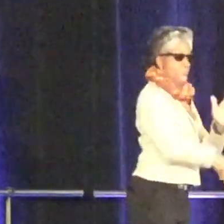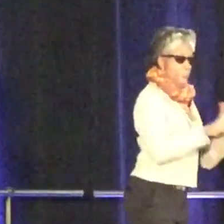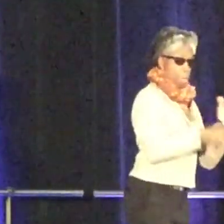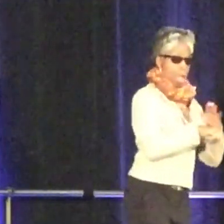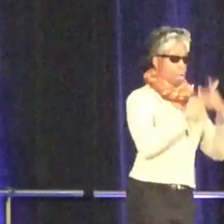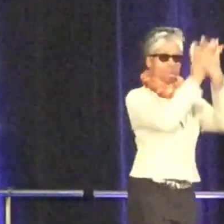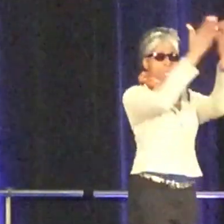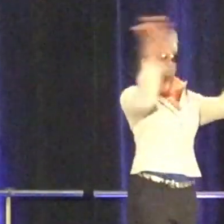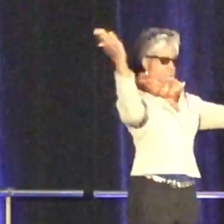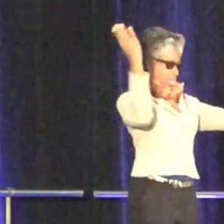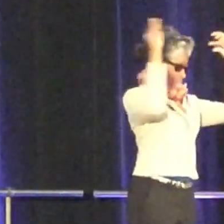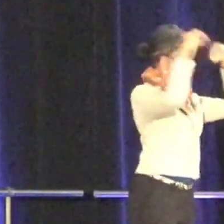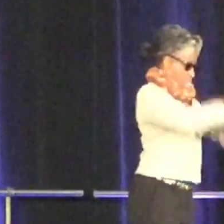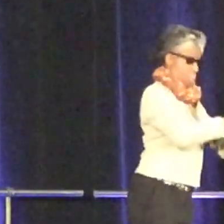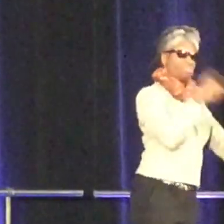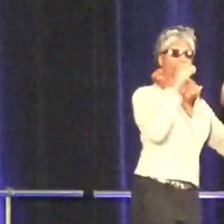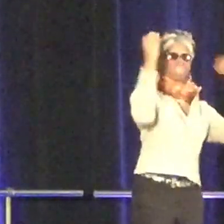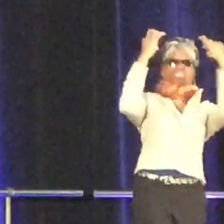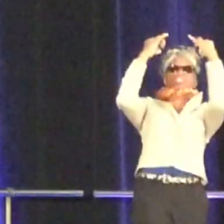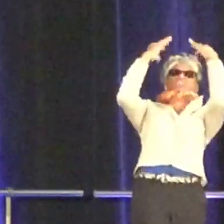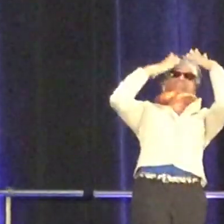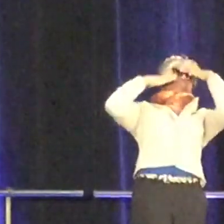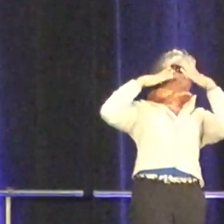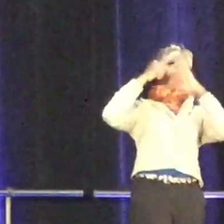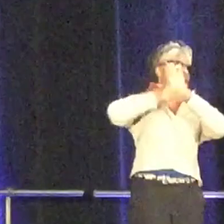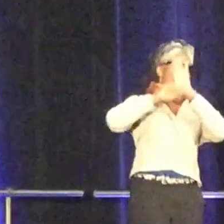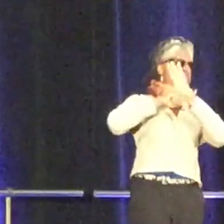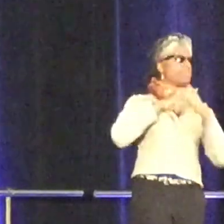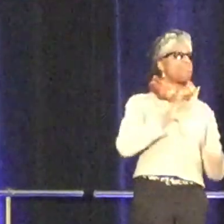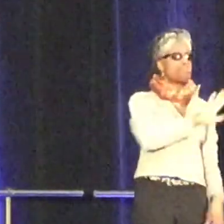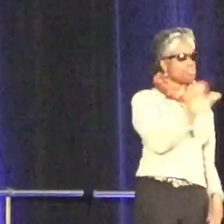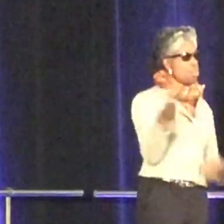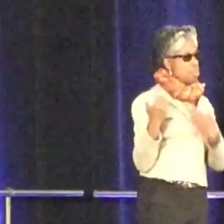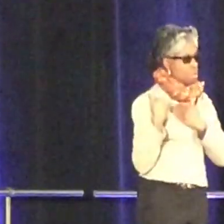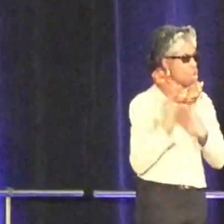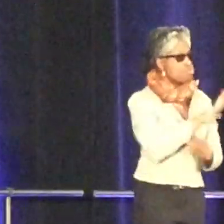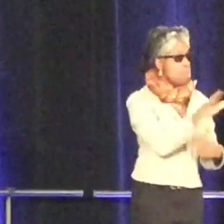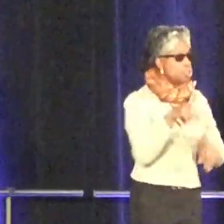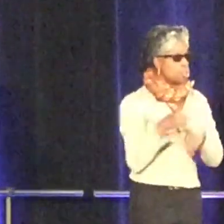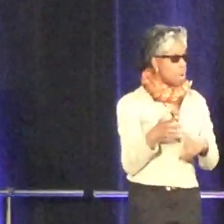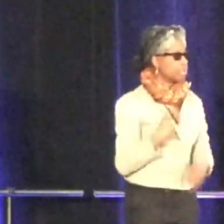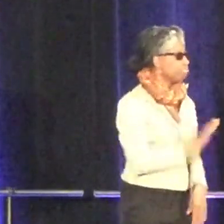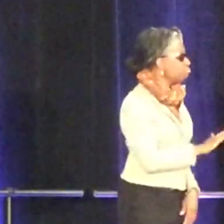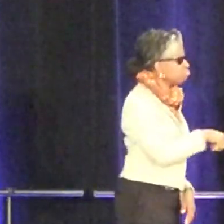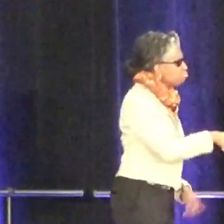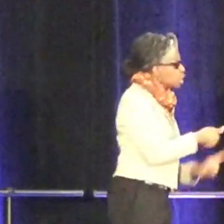narrative. You have to look these youngsters in the face. You have to say, you are not disrespectful. You are culturally